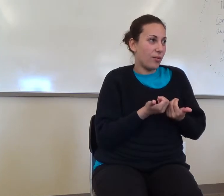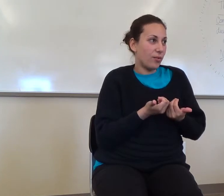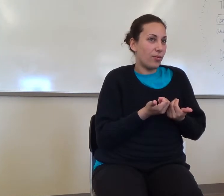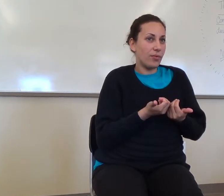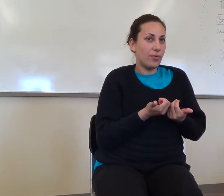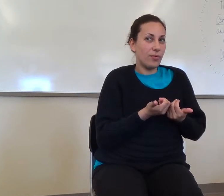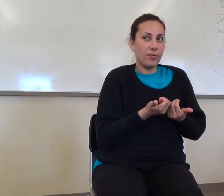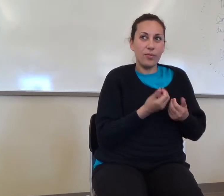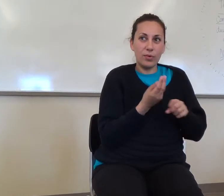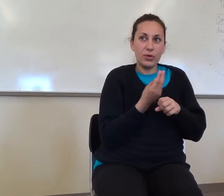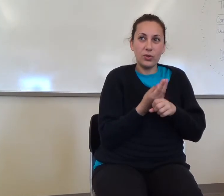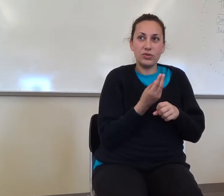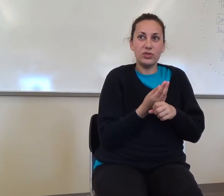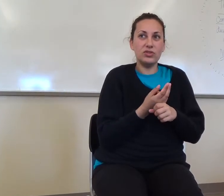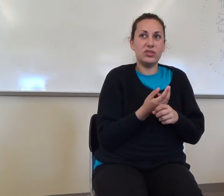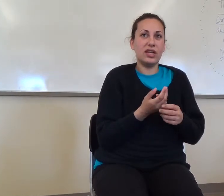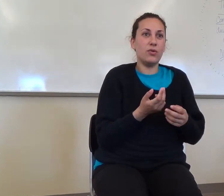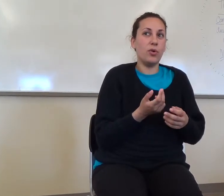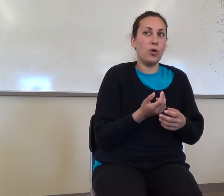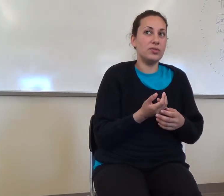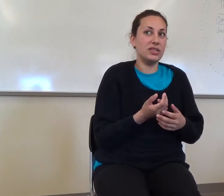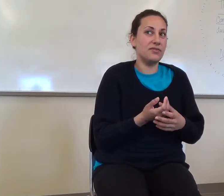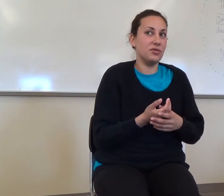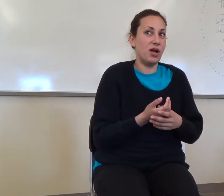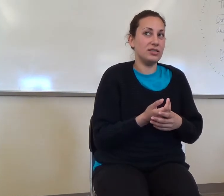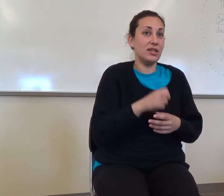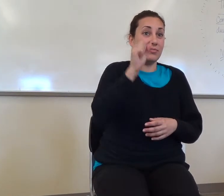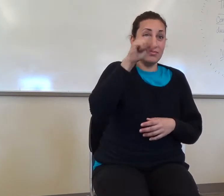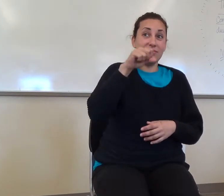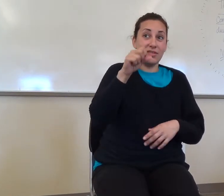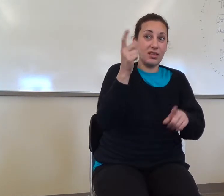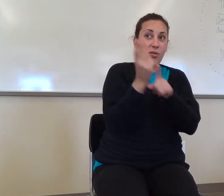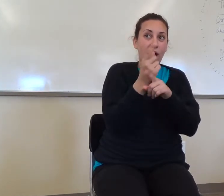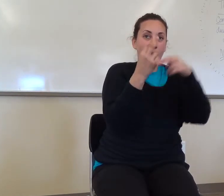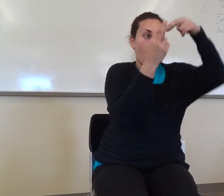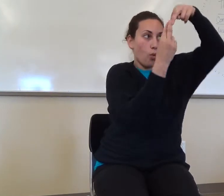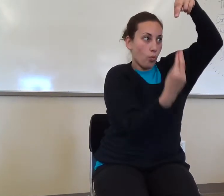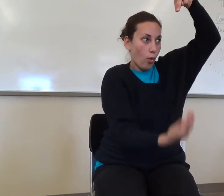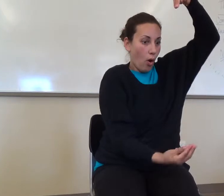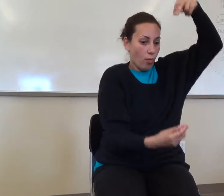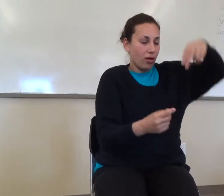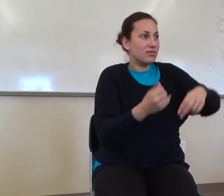What's the possibility that could using happen? Like a rope to lift the yeah. rocks up? So what happens if that rope breaks? See